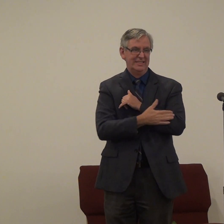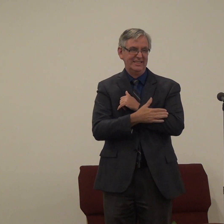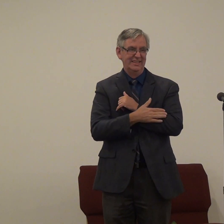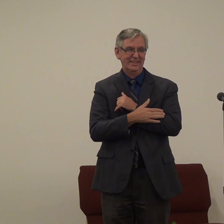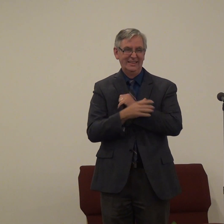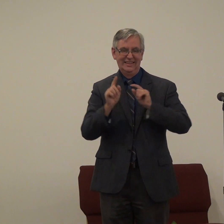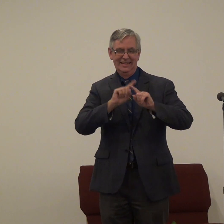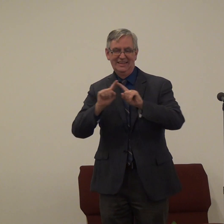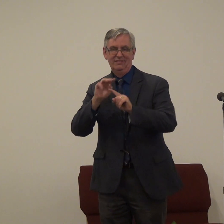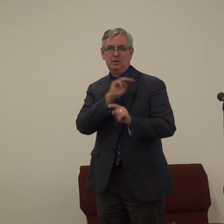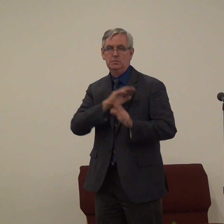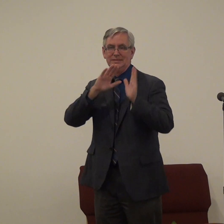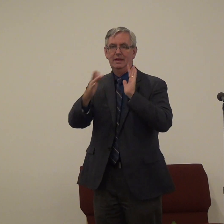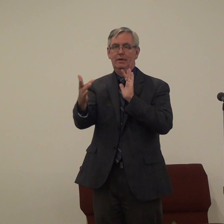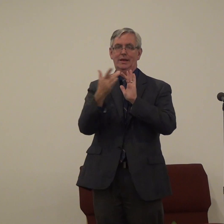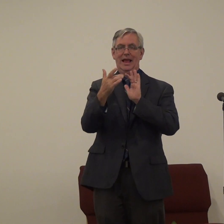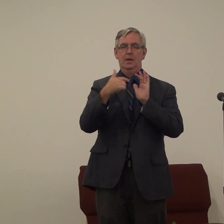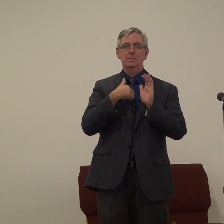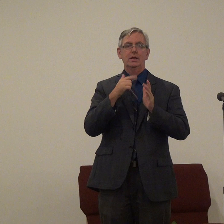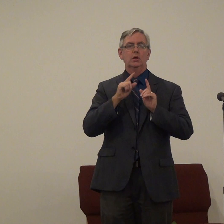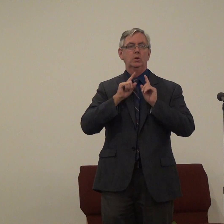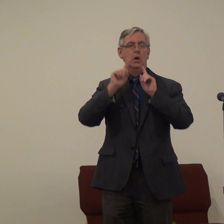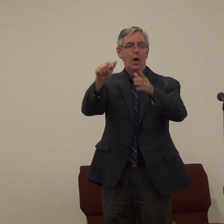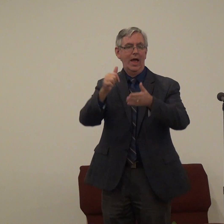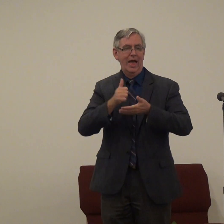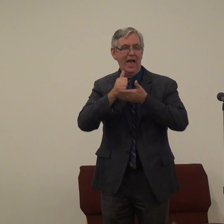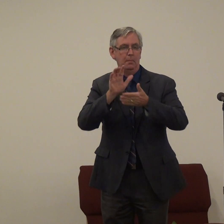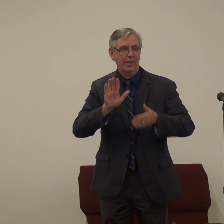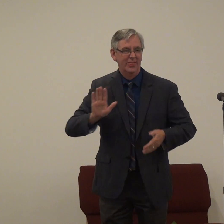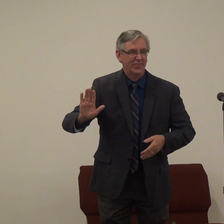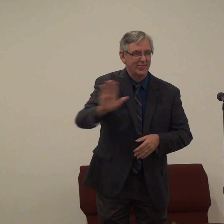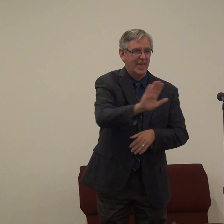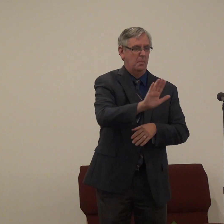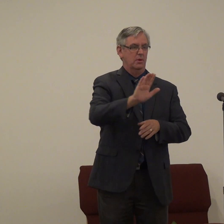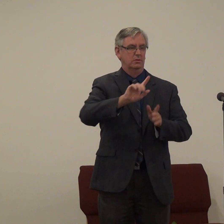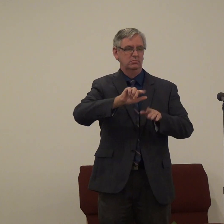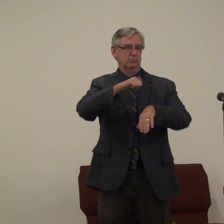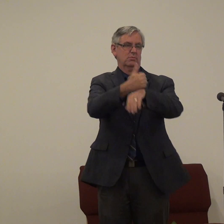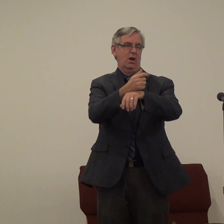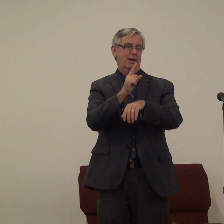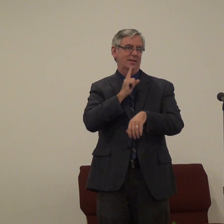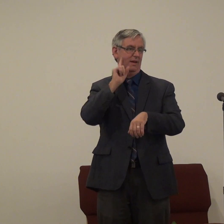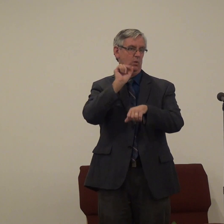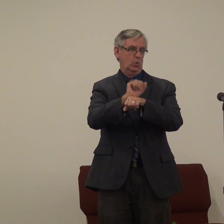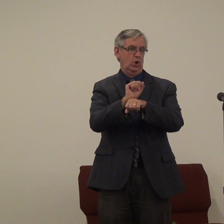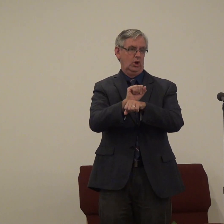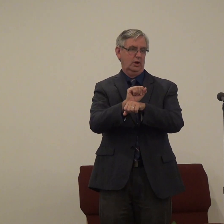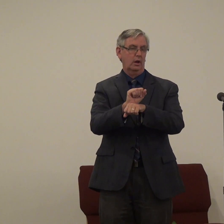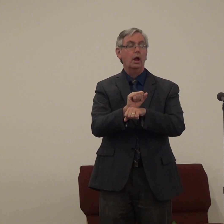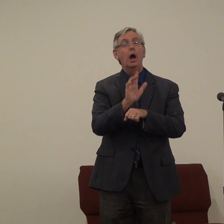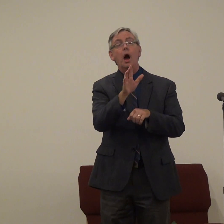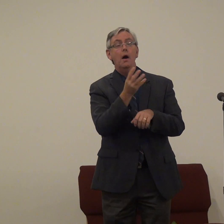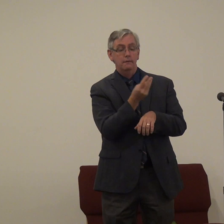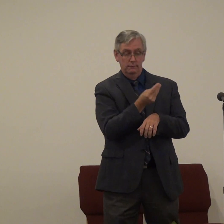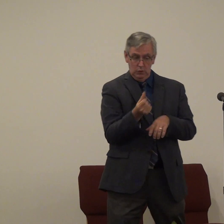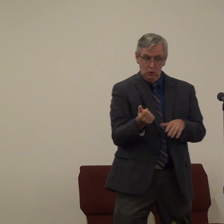18 countries where missionaries have contacted us and asked us to come and help them start a work to the